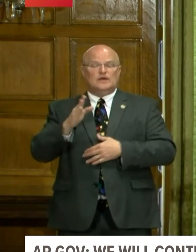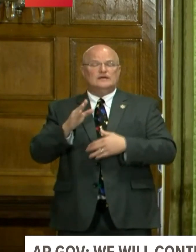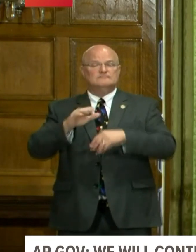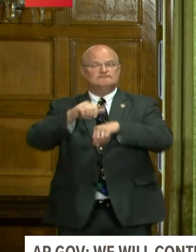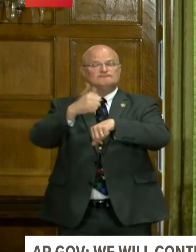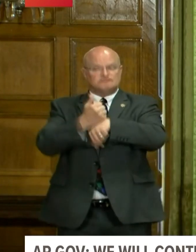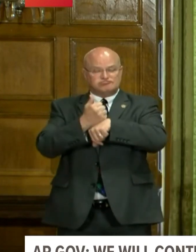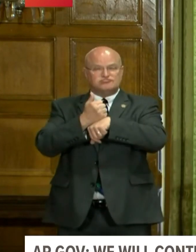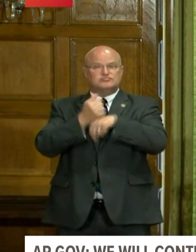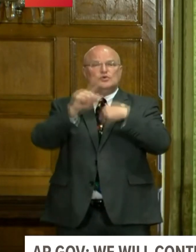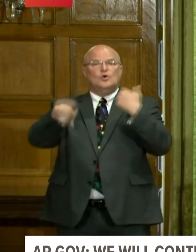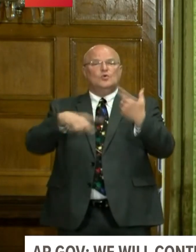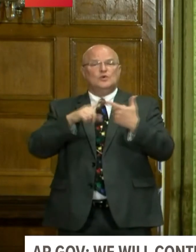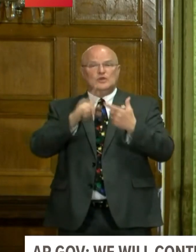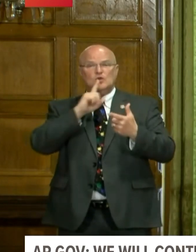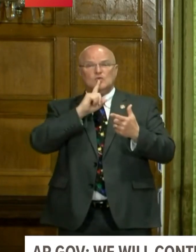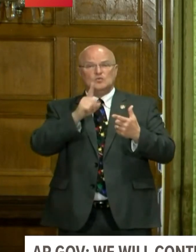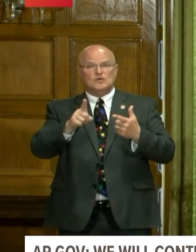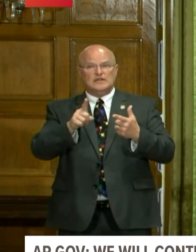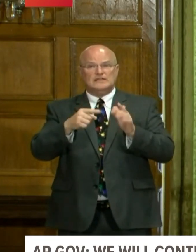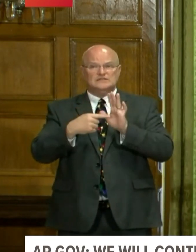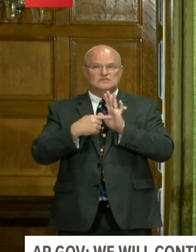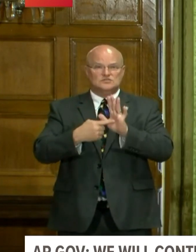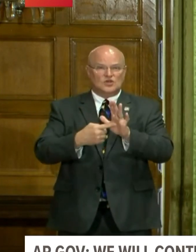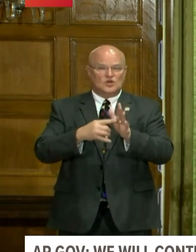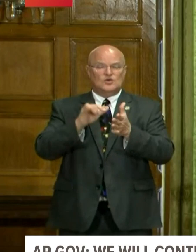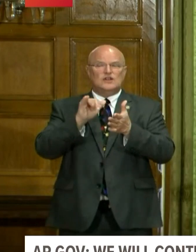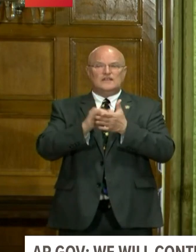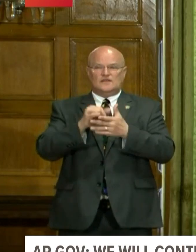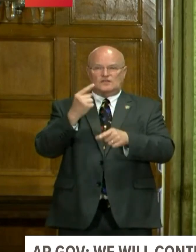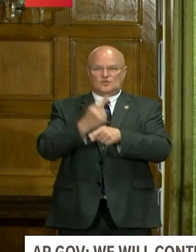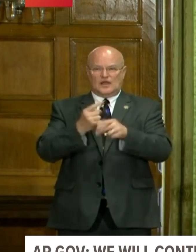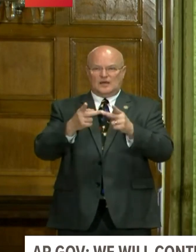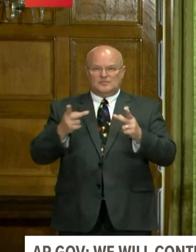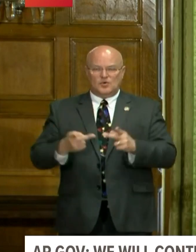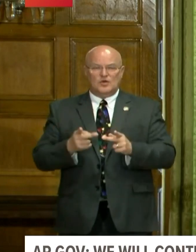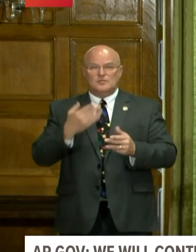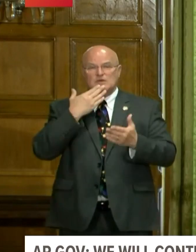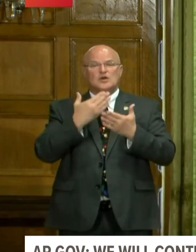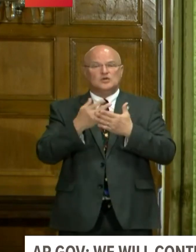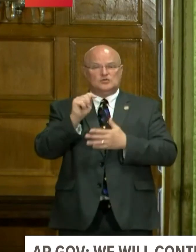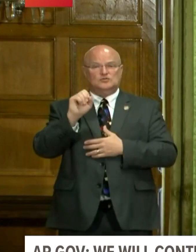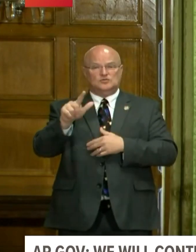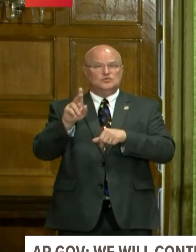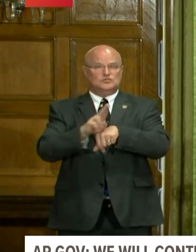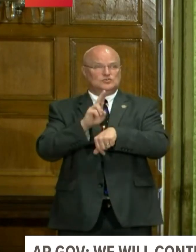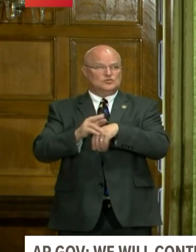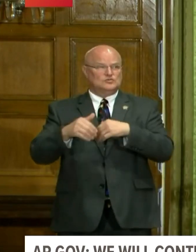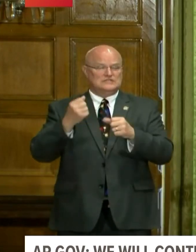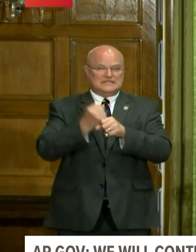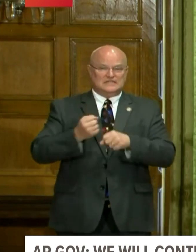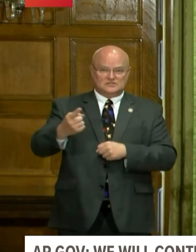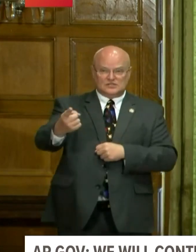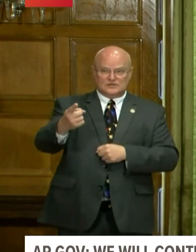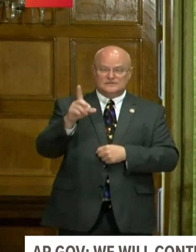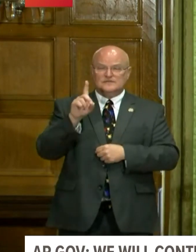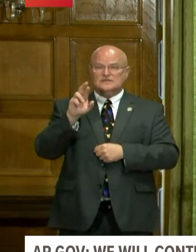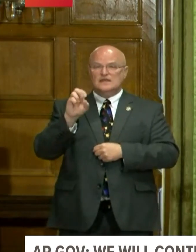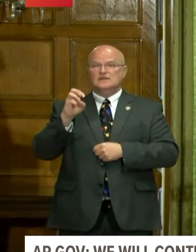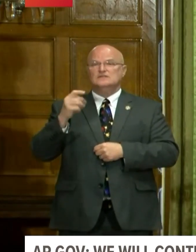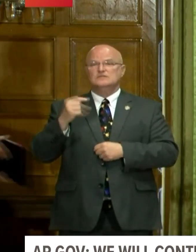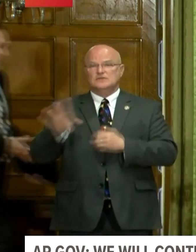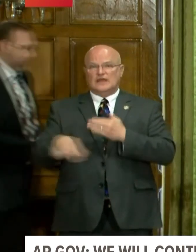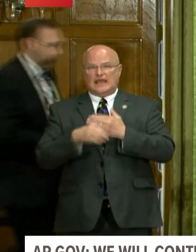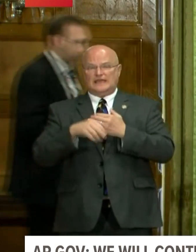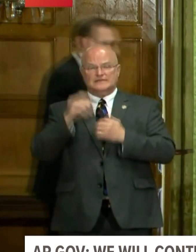online whenever it really gets refined to the right point. It'll be a good tool to use next year. Dr. Smith, do you want